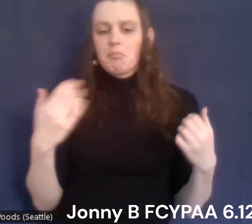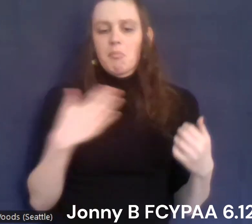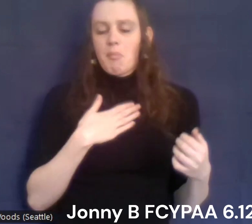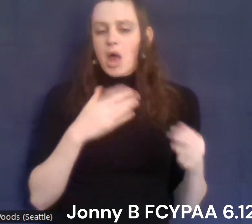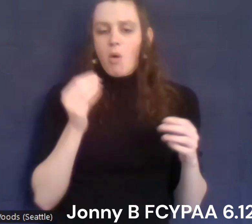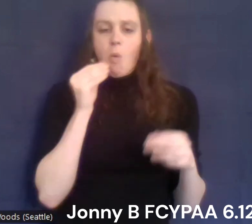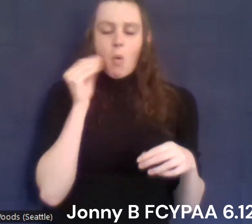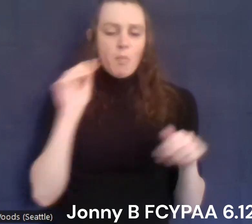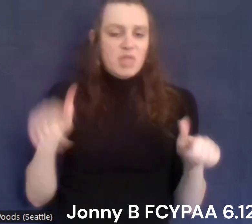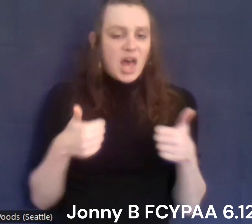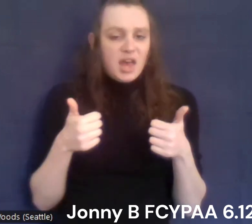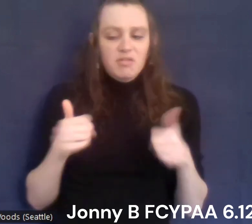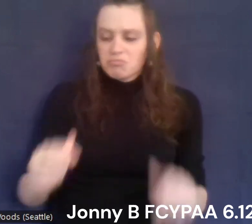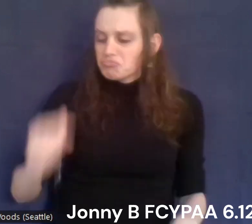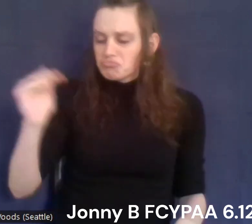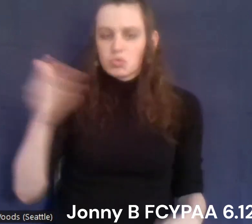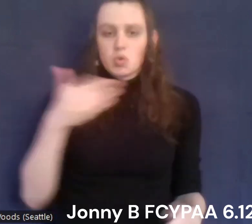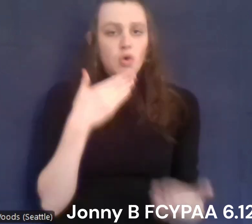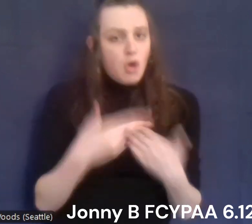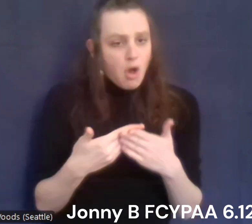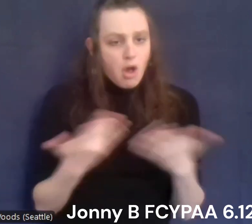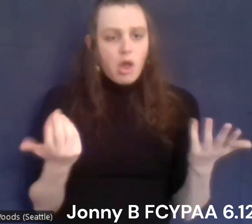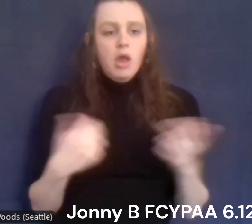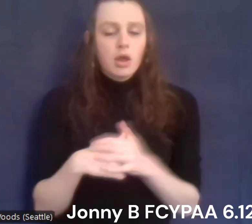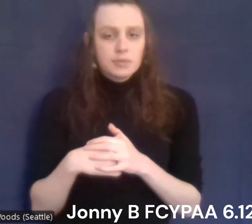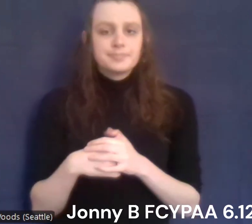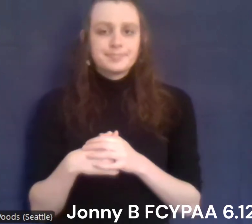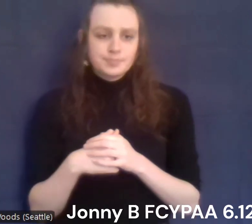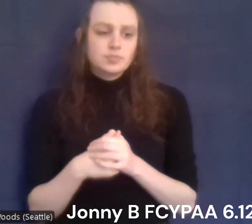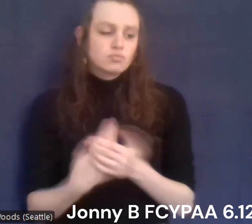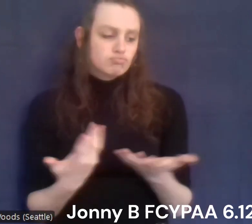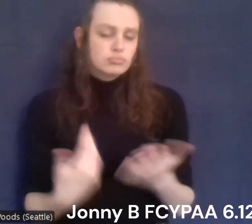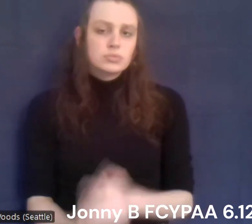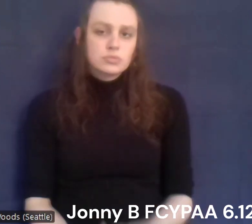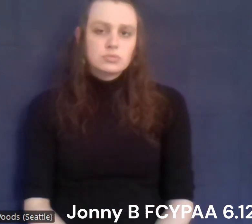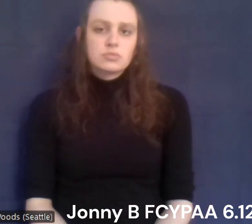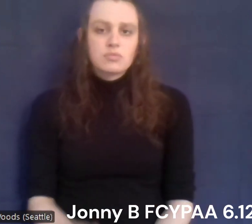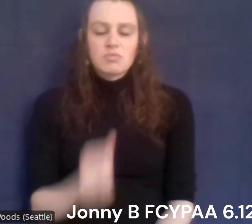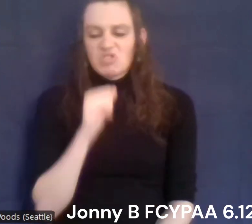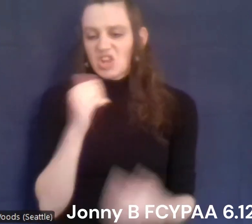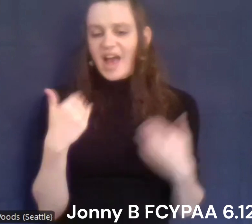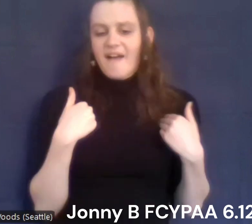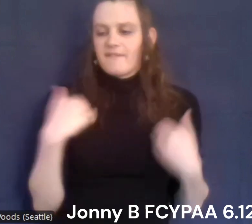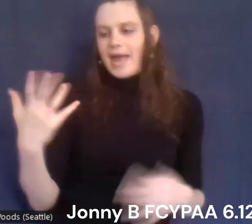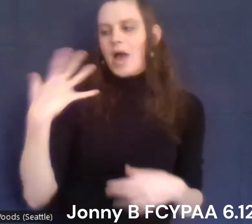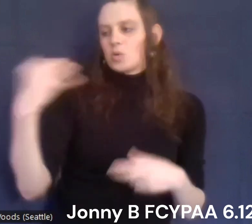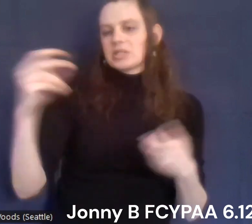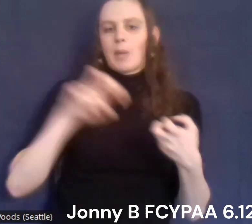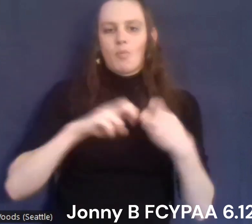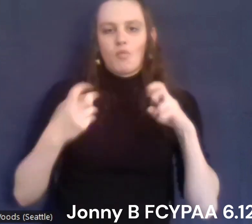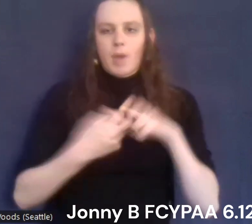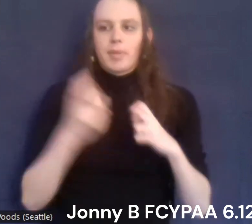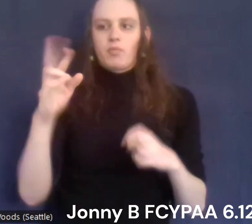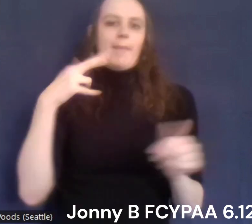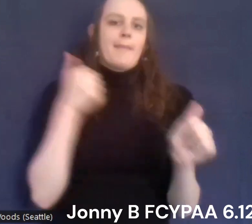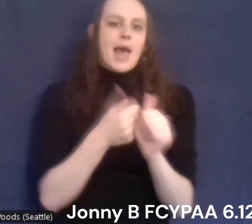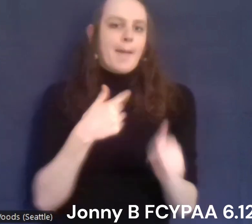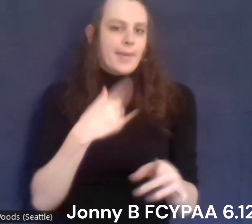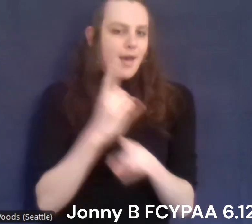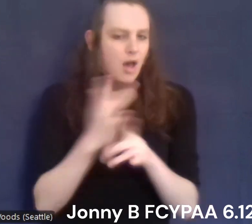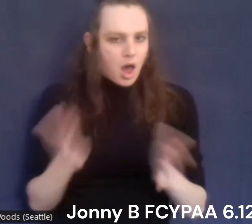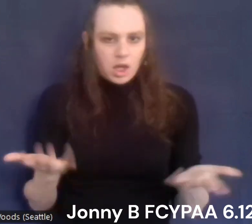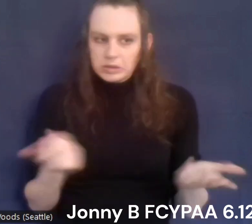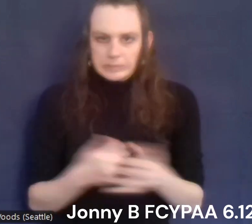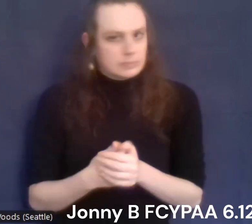So there was no kind of uh, exterior things that kind of led me down the path that I went to, other